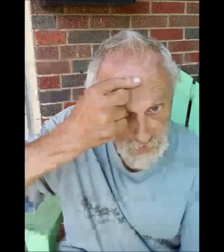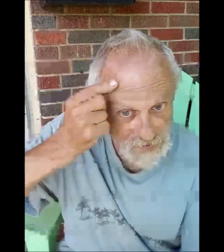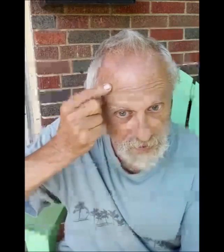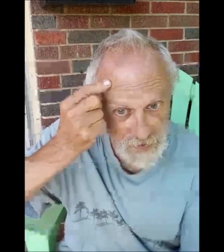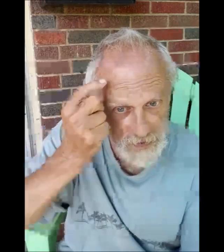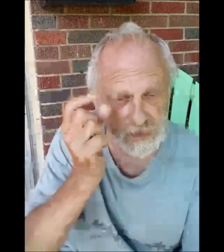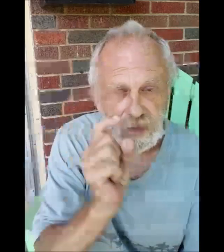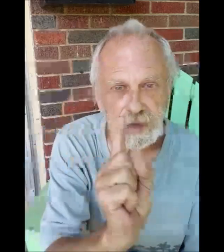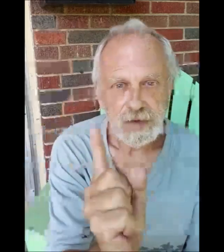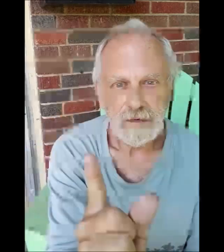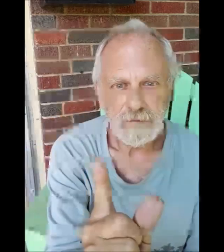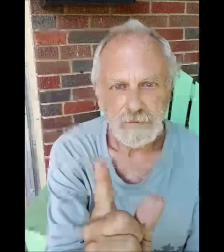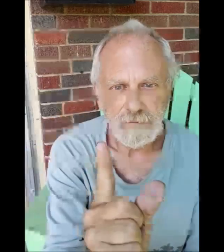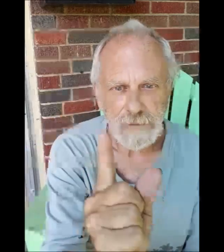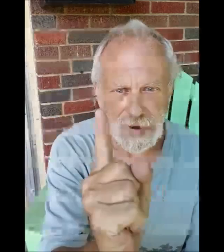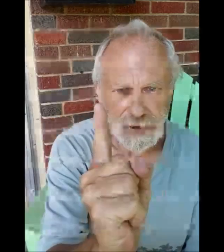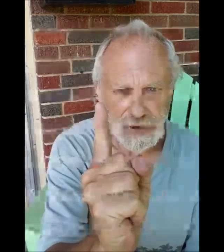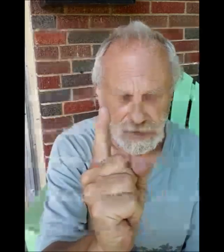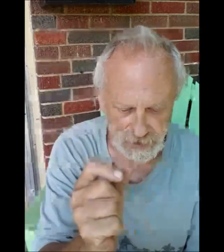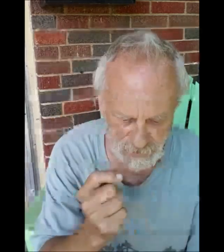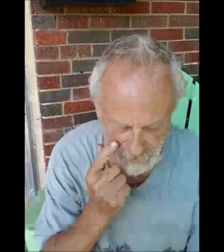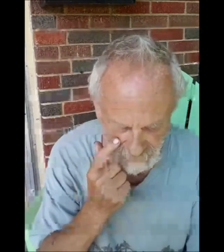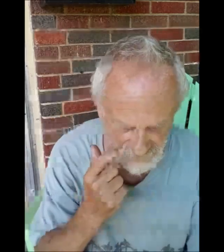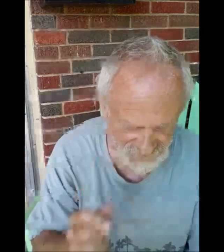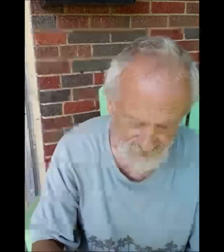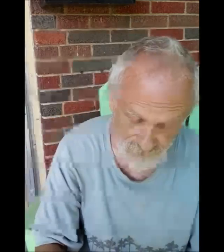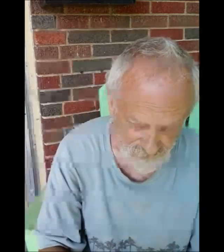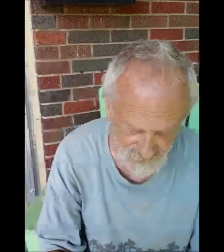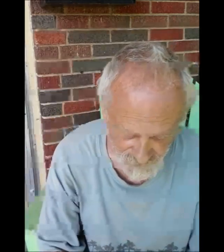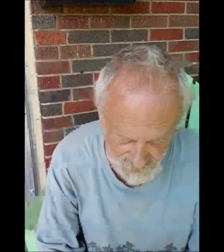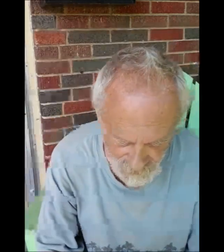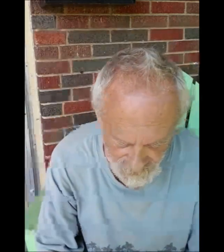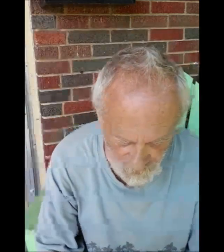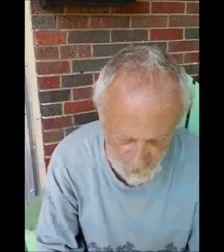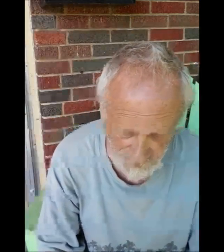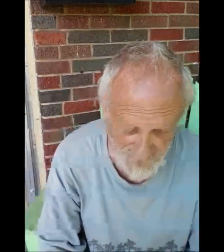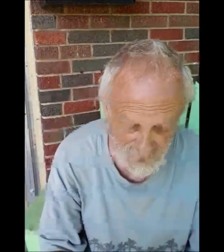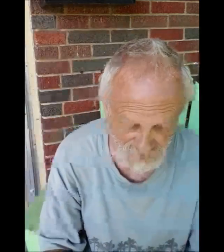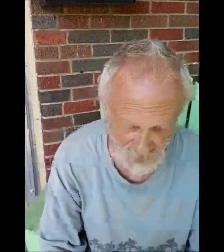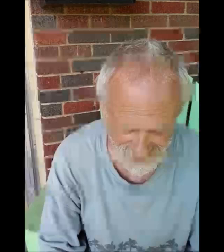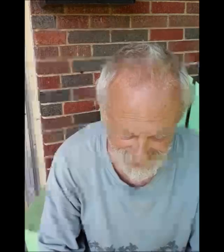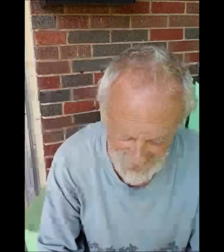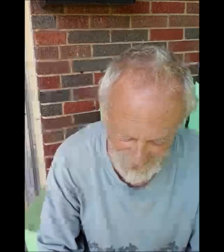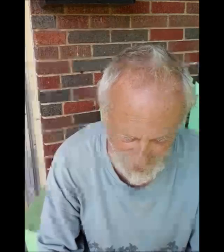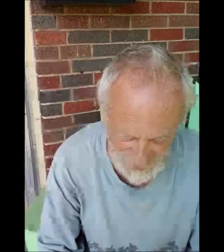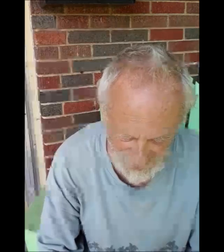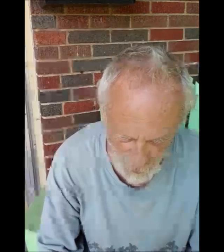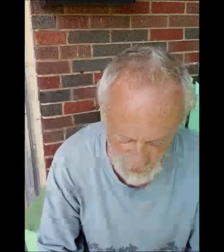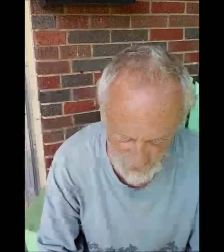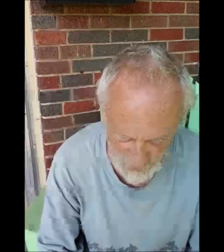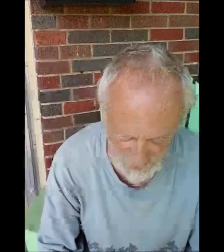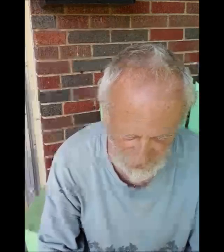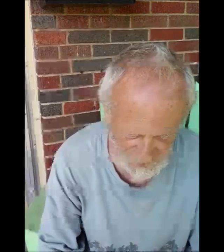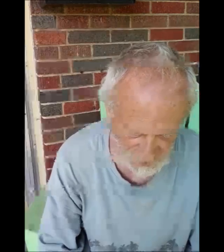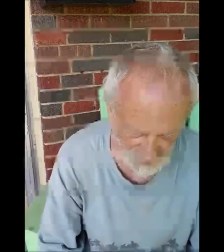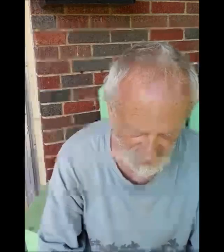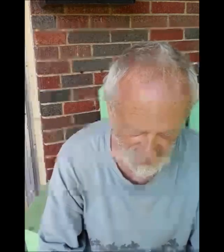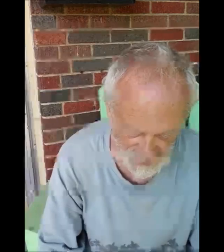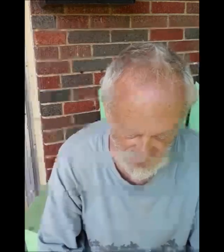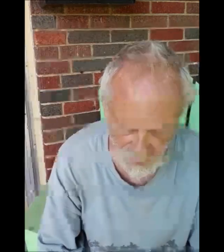White man. Okay. When a man rides on a horseback, the man's legs hang down on